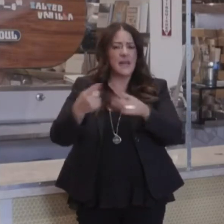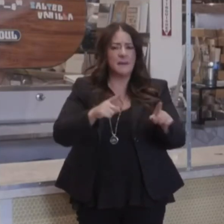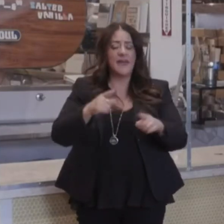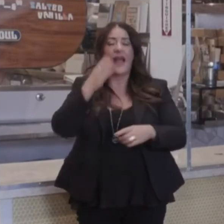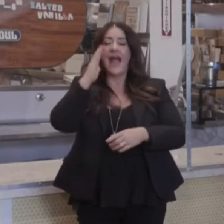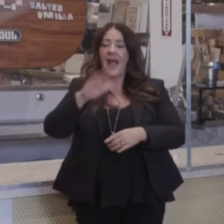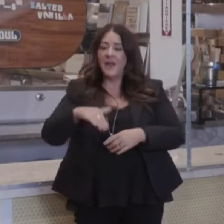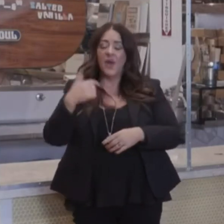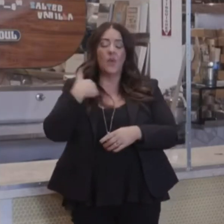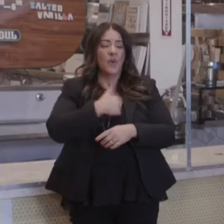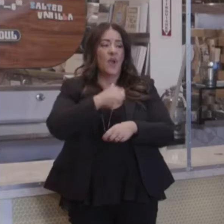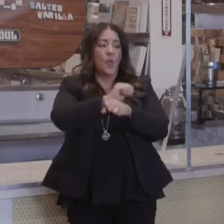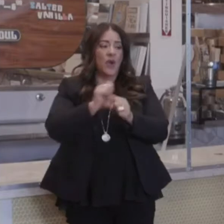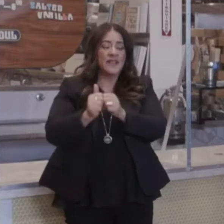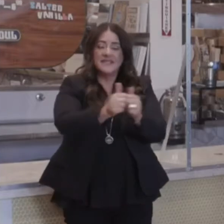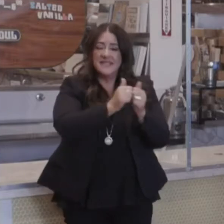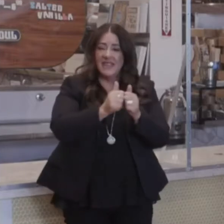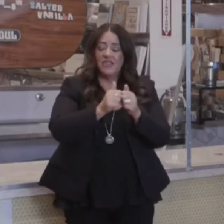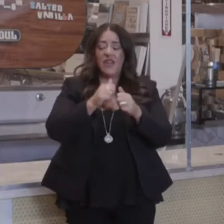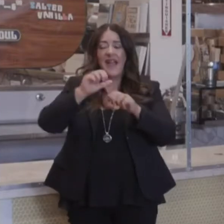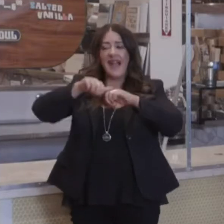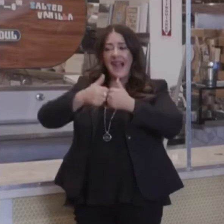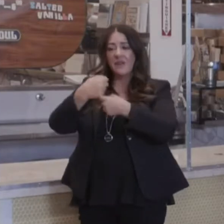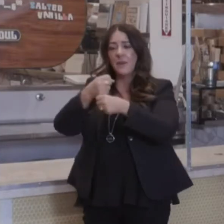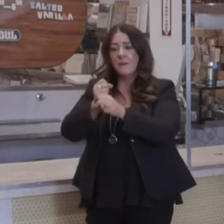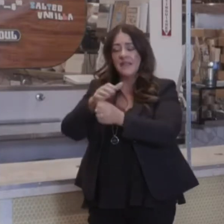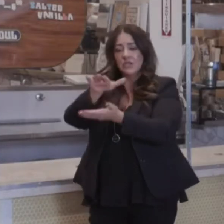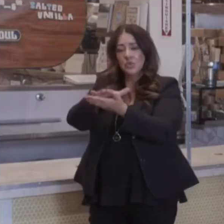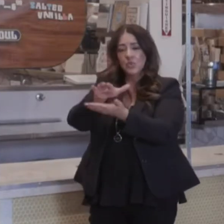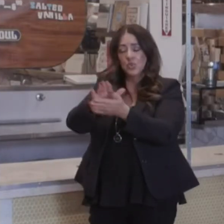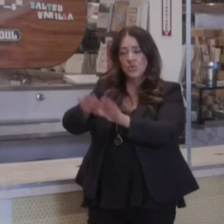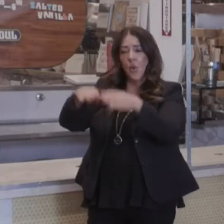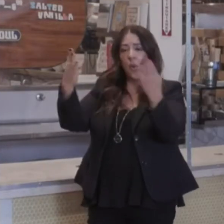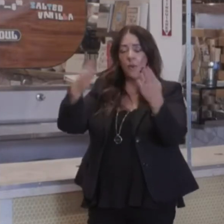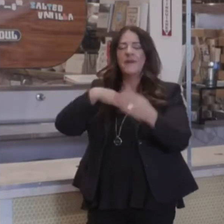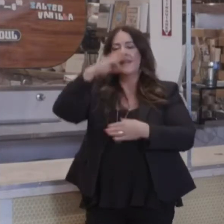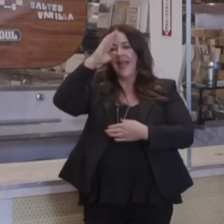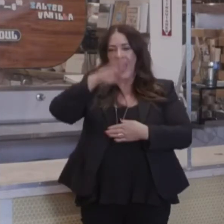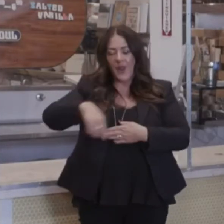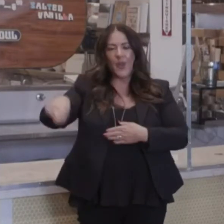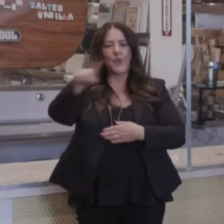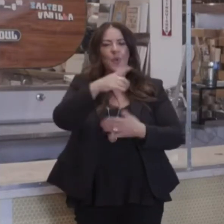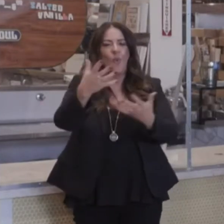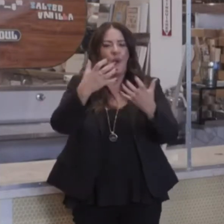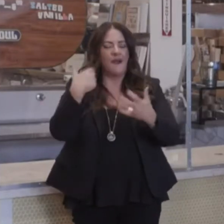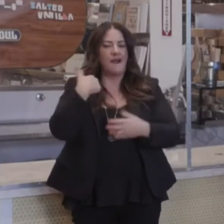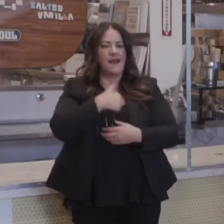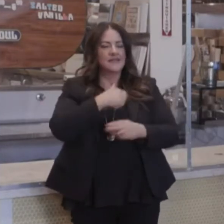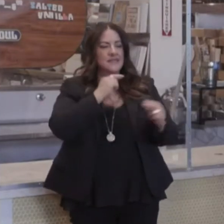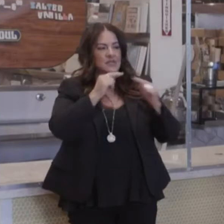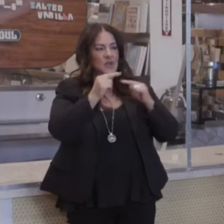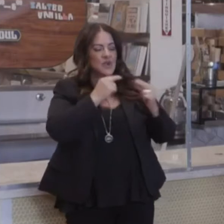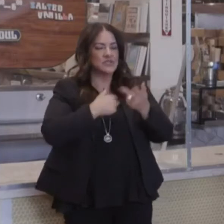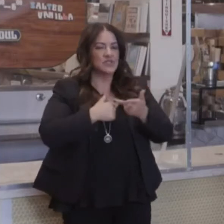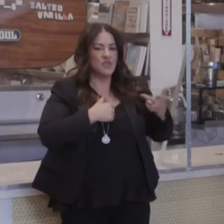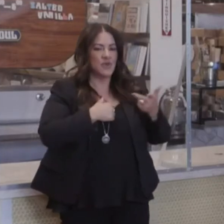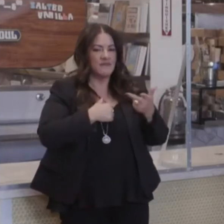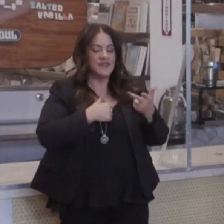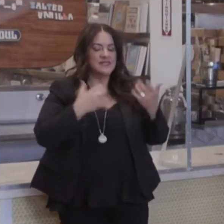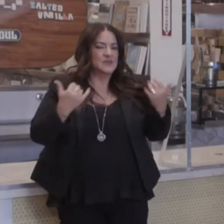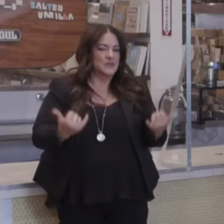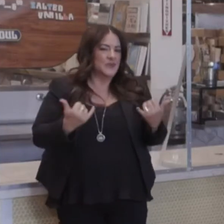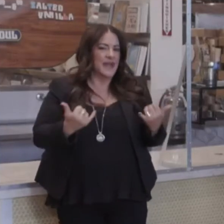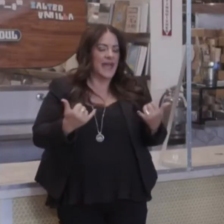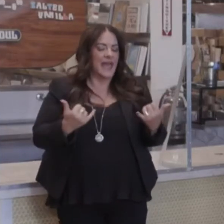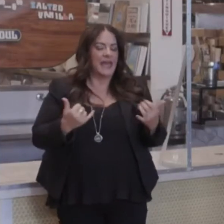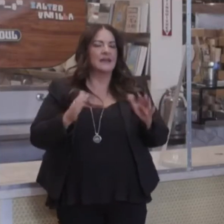reopenings. We're working together on that. We're not going to negotiate. I know you'll get us to try to negotiate, all three of us together today. I don't